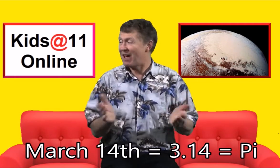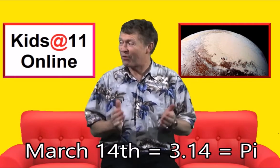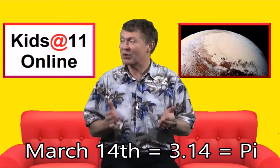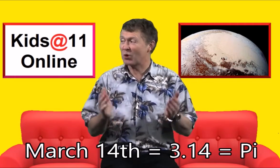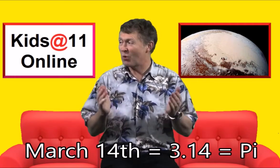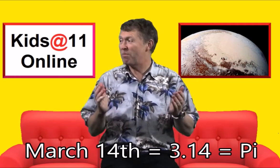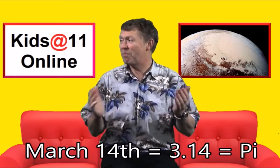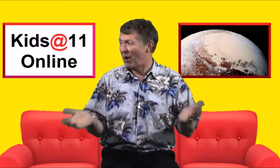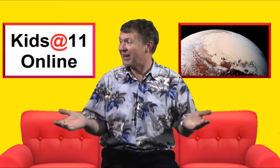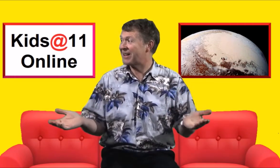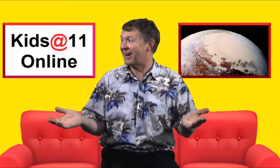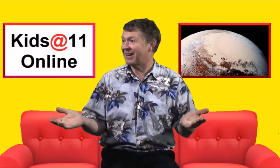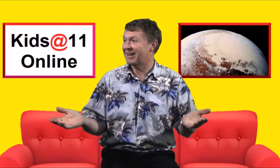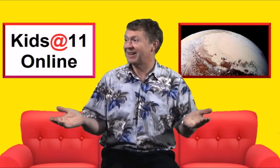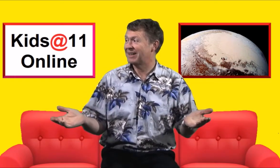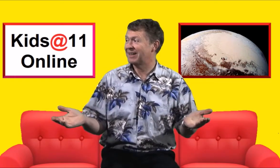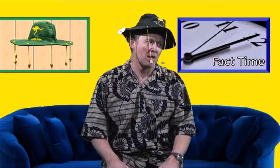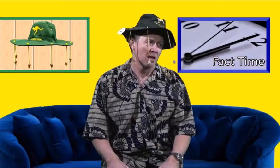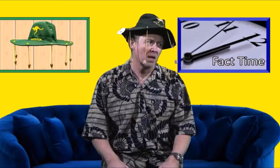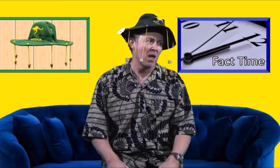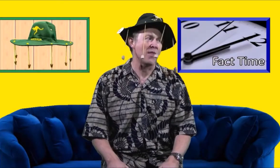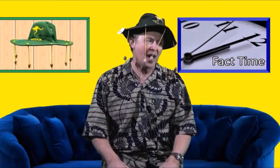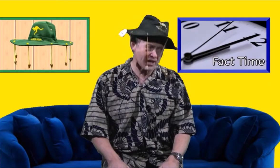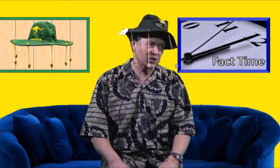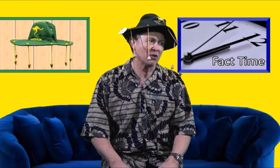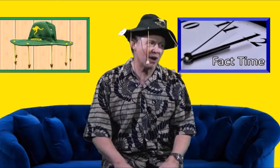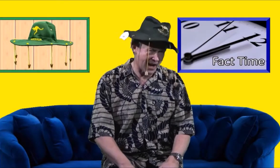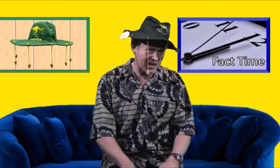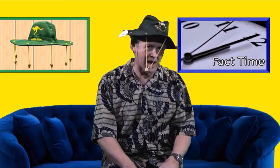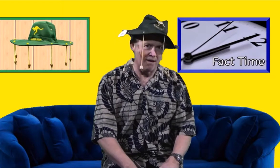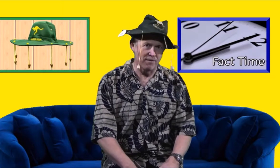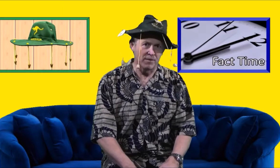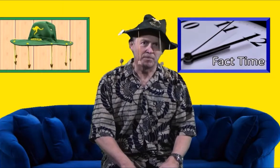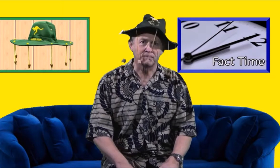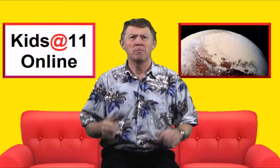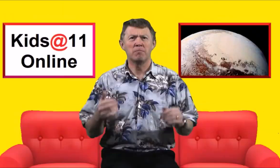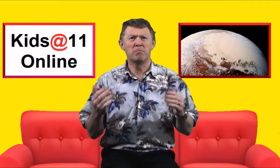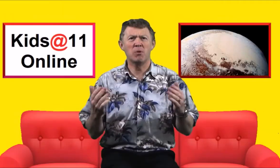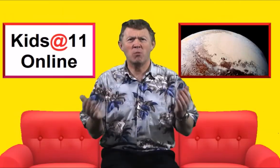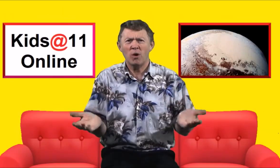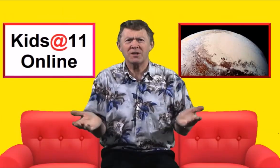it's called Pi Day. That's correct, Kev. But what does